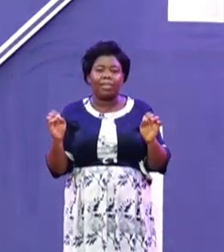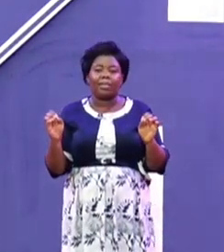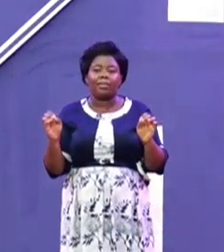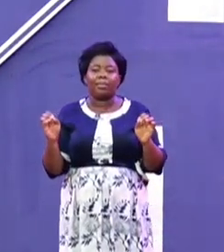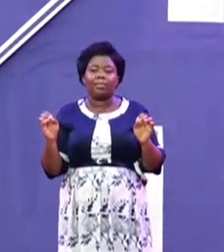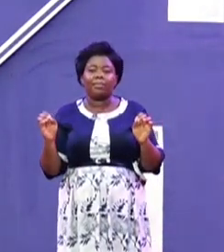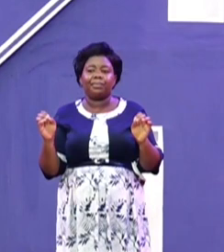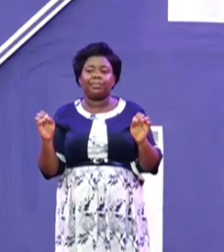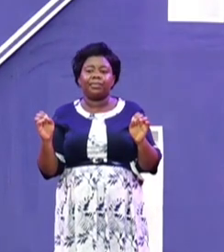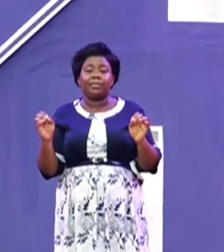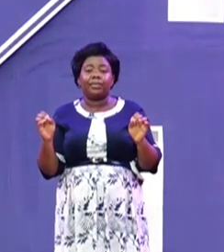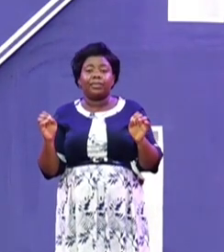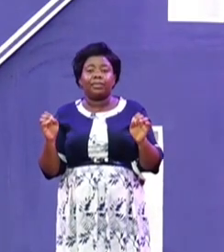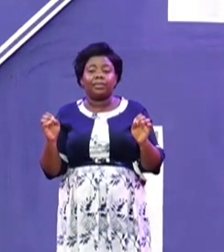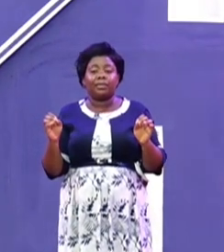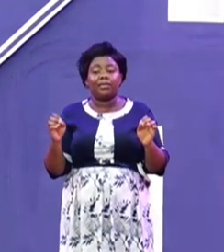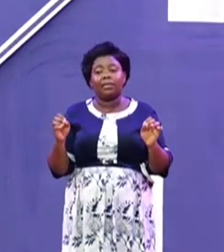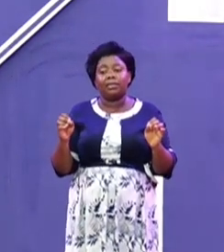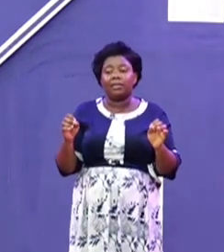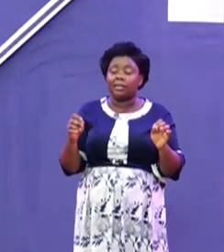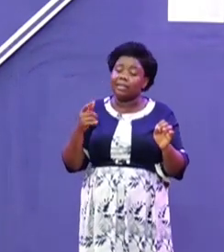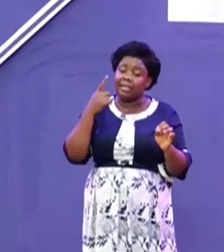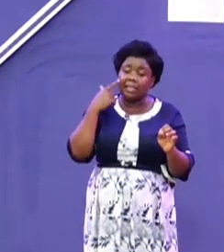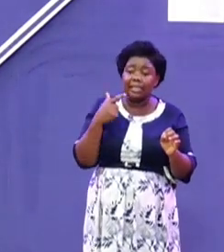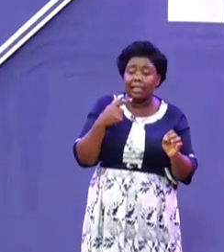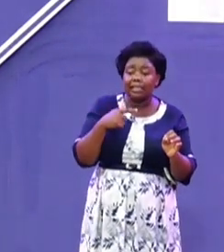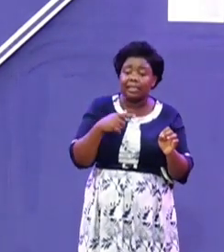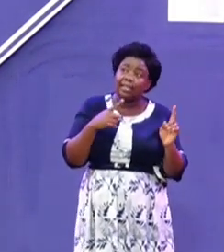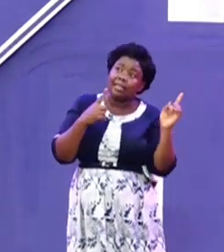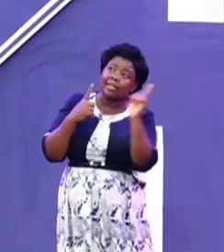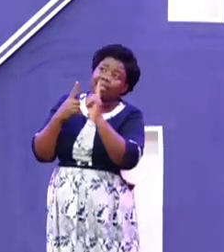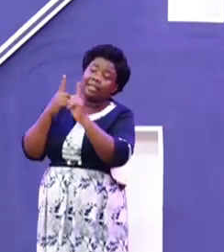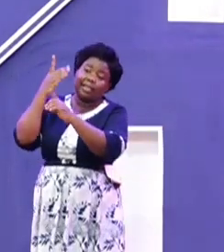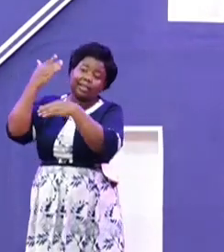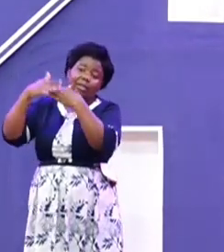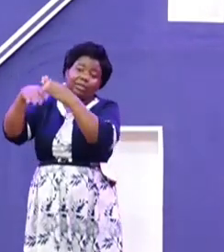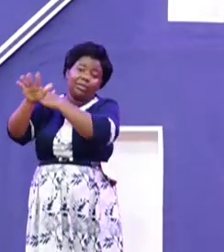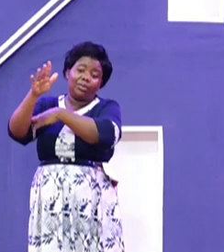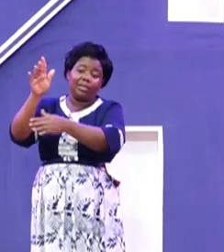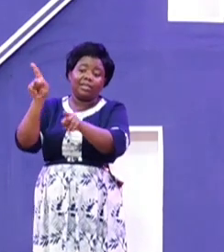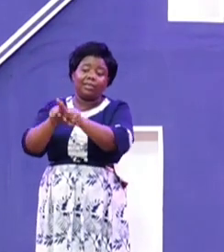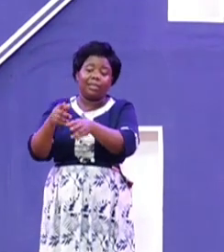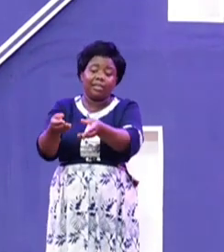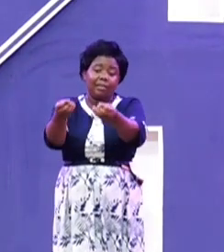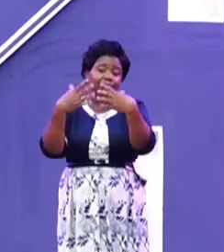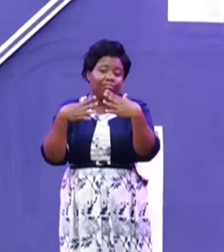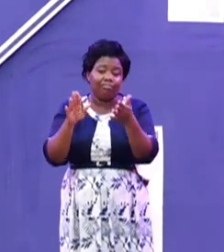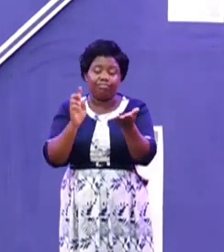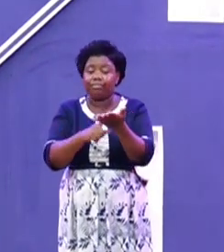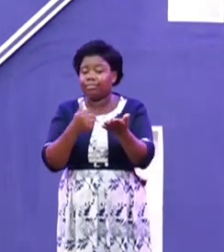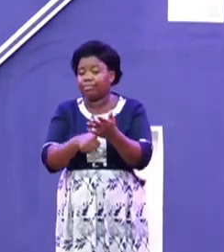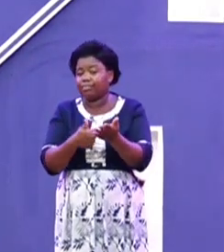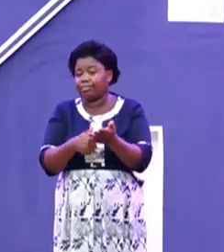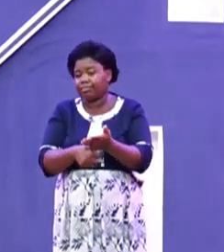nga okusenga Katonda oba weereetera bizibu. Others think that when you come closer to God, you are getting yourself